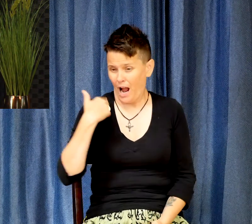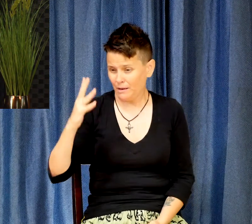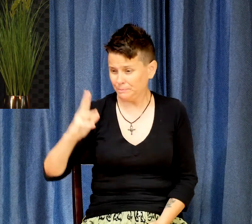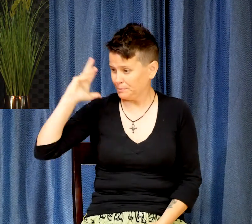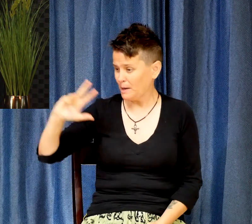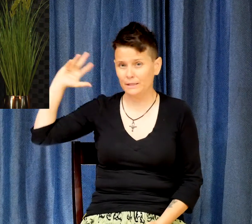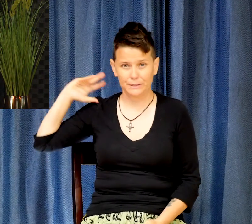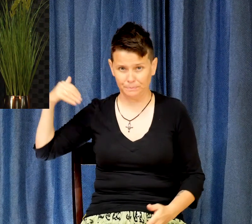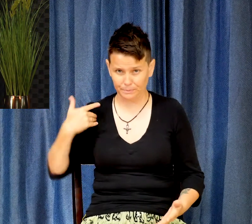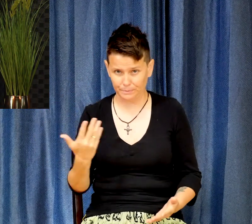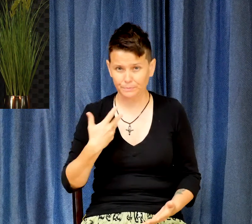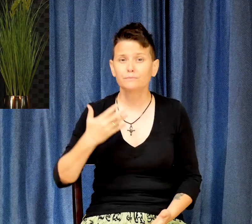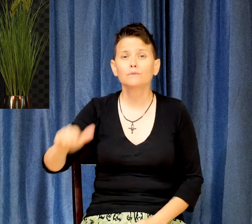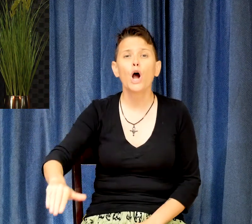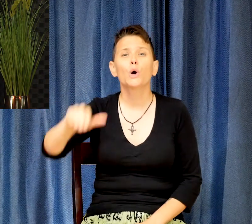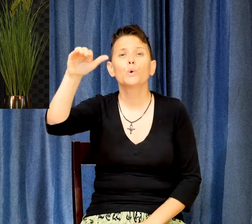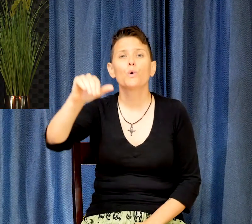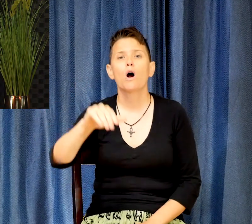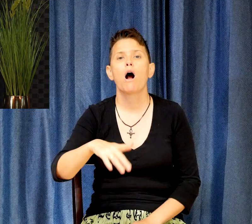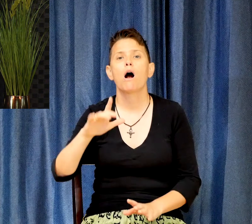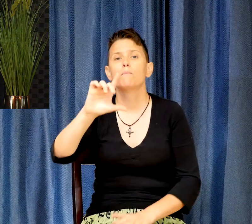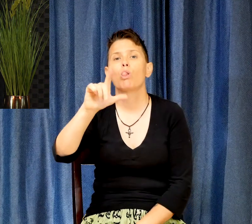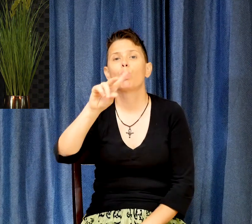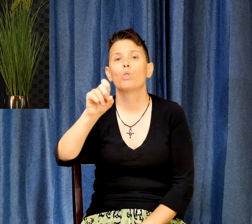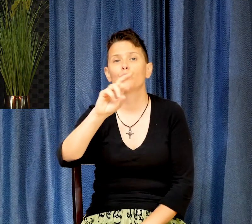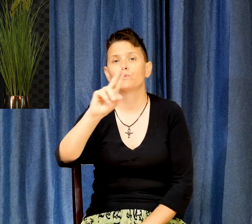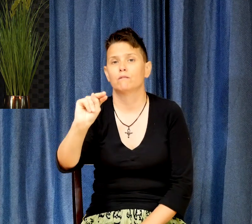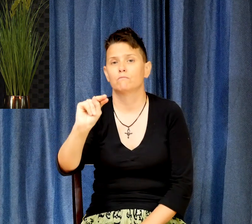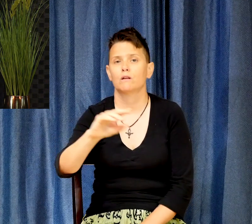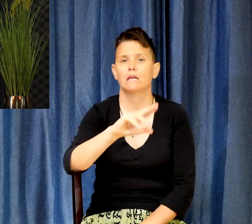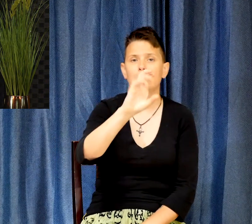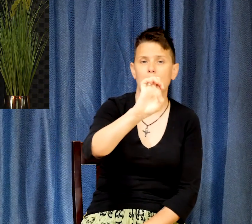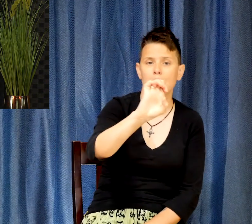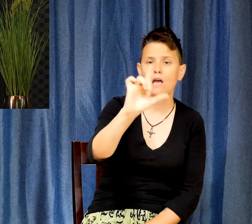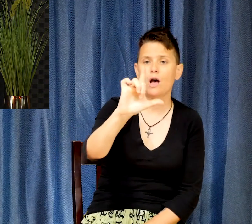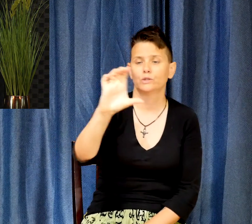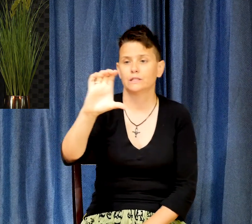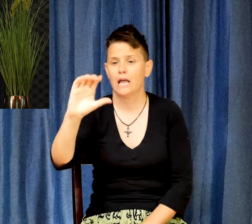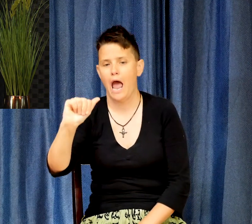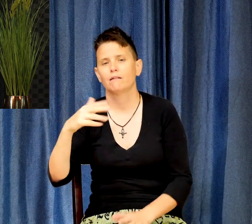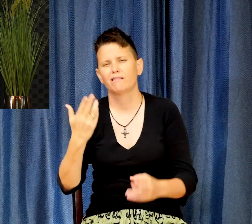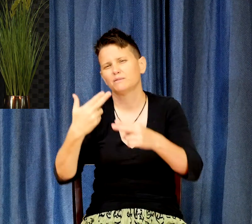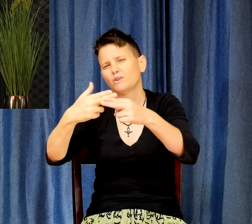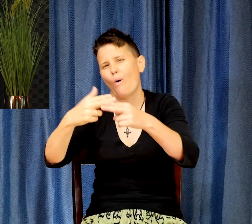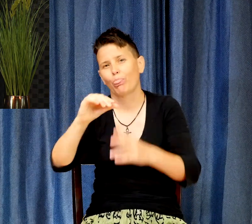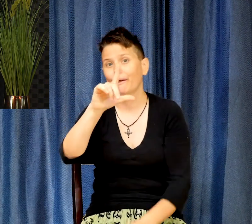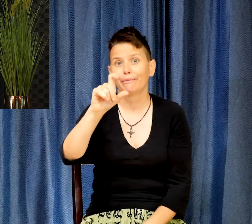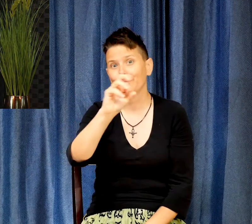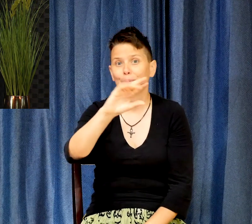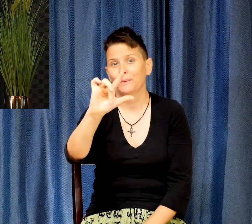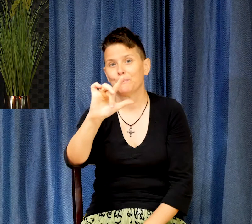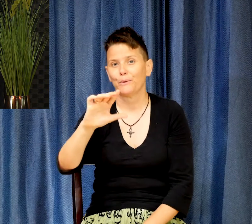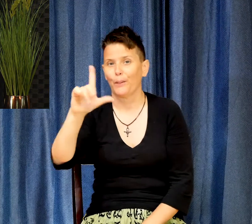in the Evangelical Lutheran Church of America, ELCA, which is often known as the Liberal Lutherans. And we would